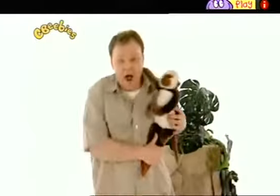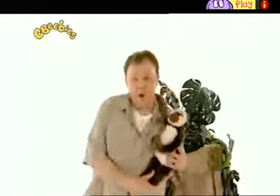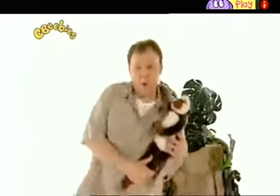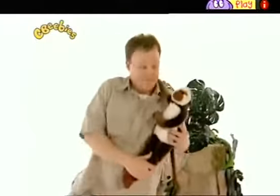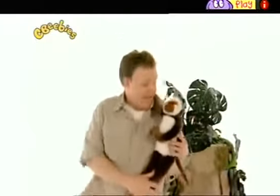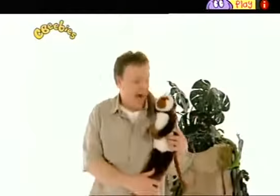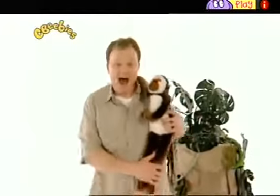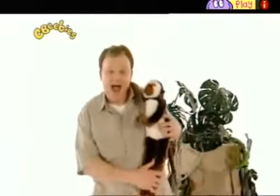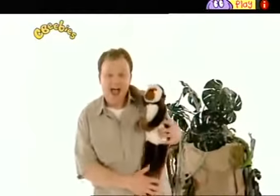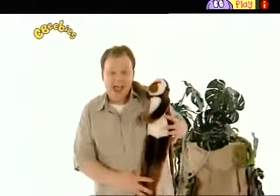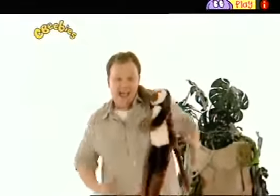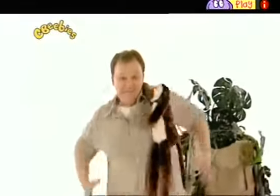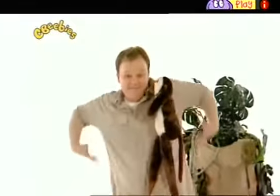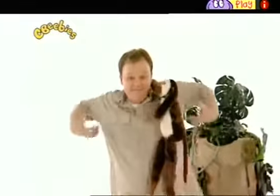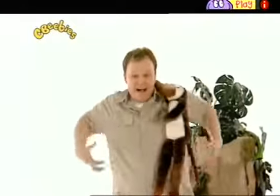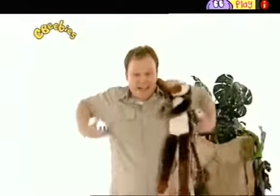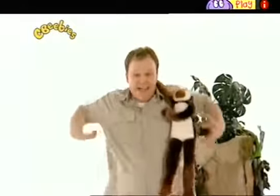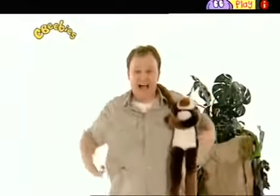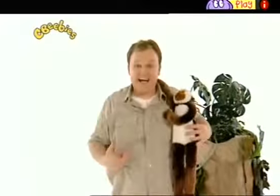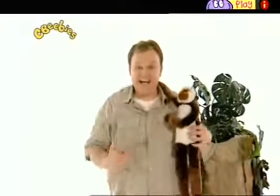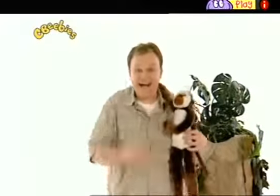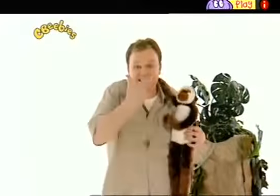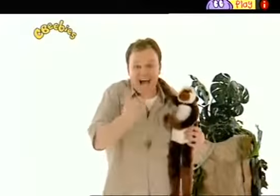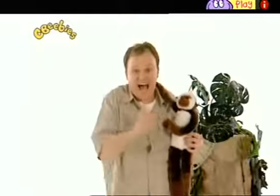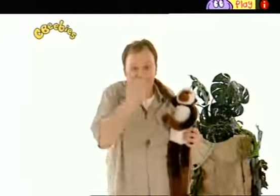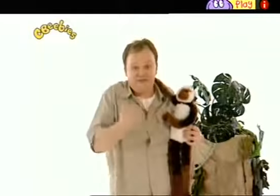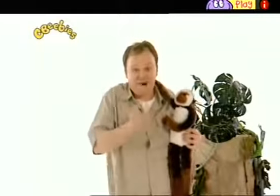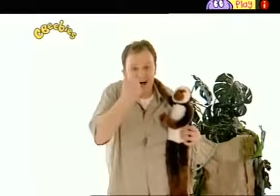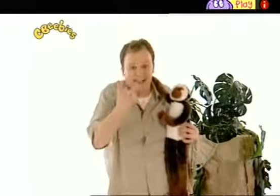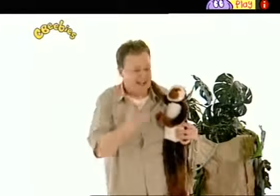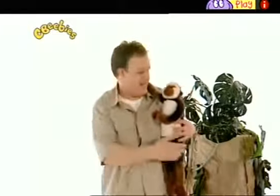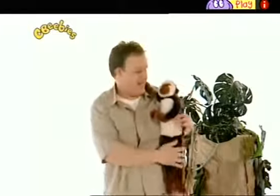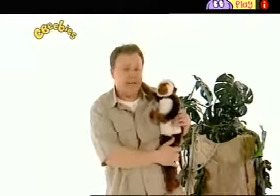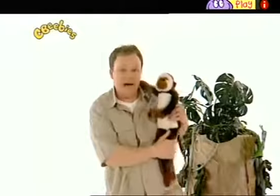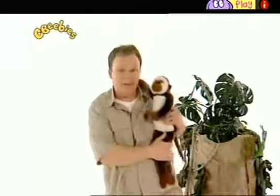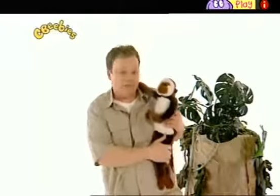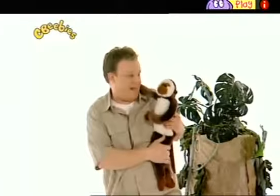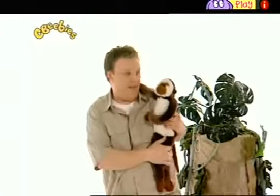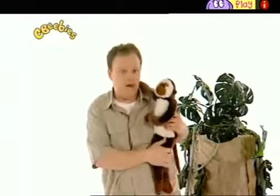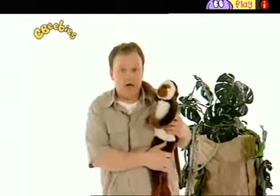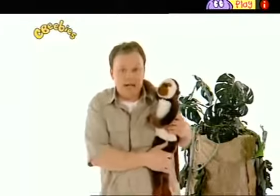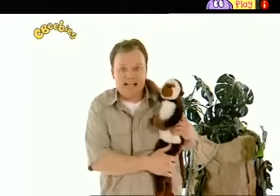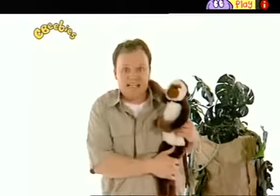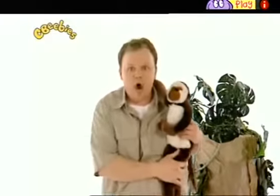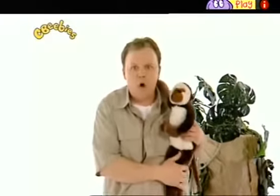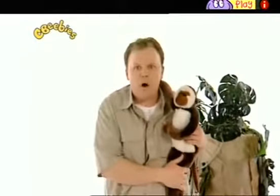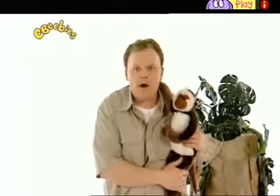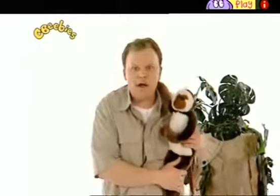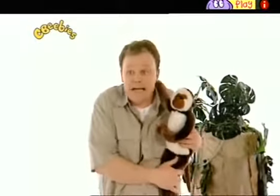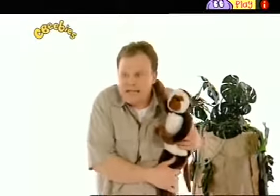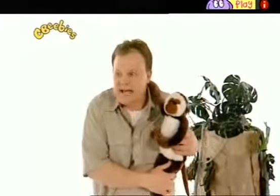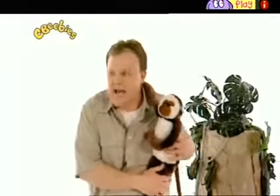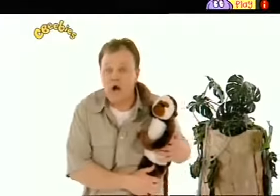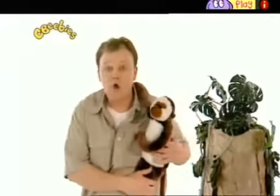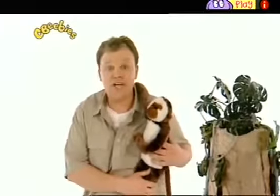Oh, I am the monkey and I like to have fun. Come on then you, let's go. Down in